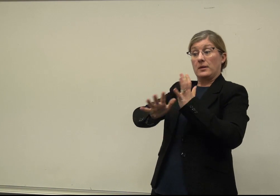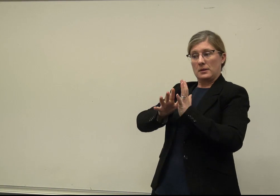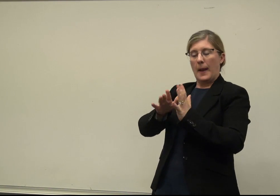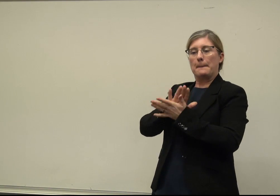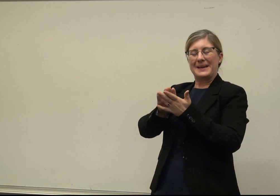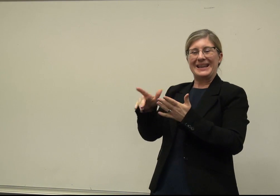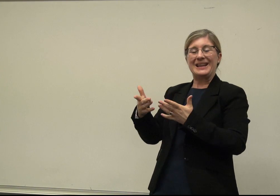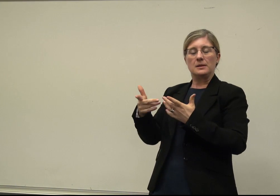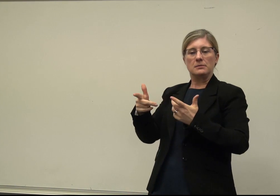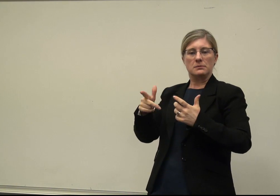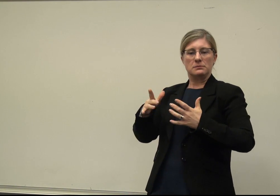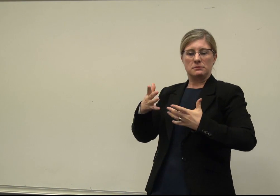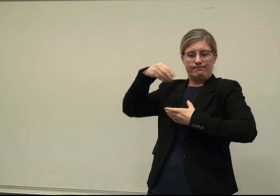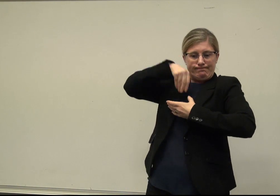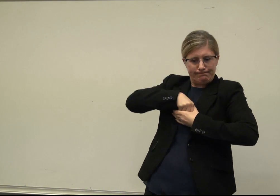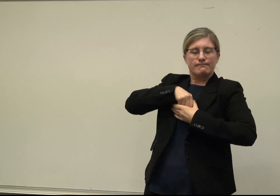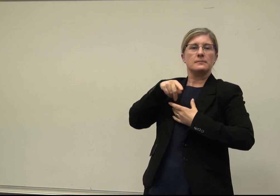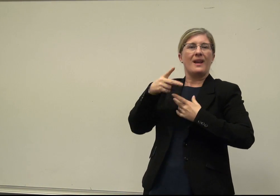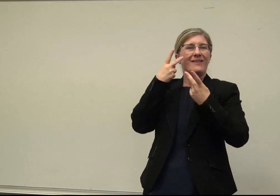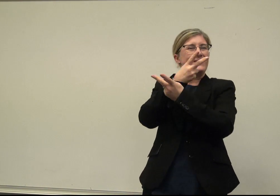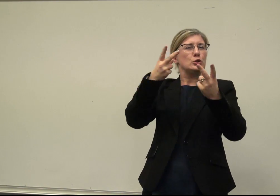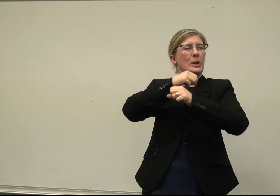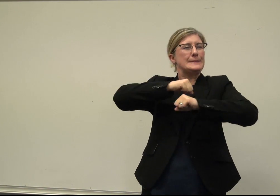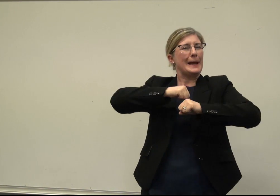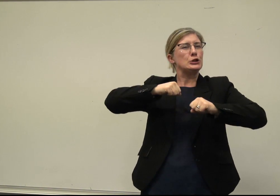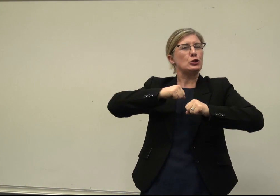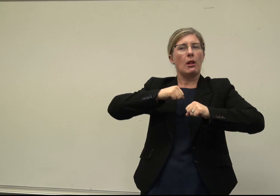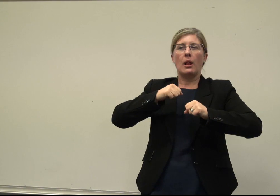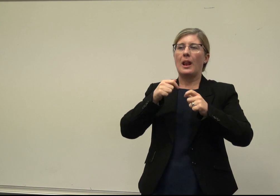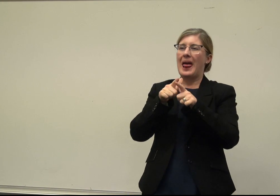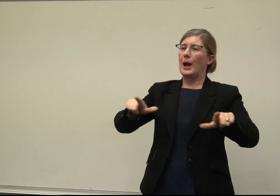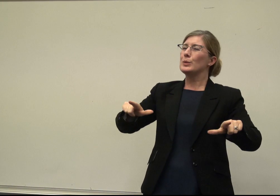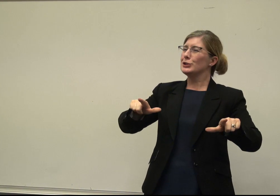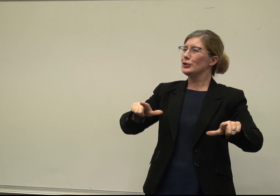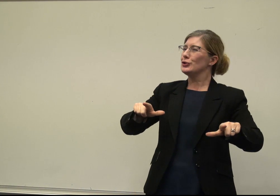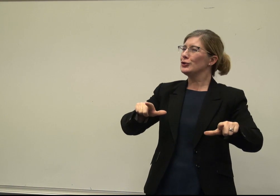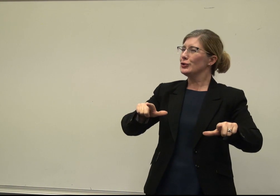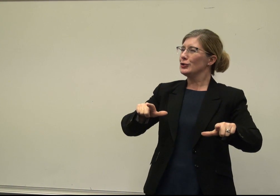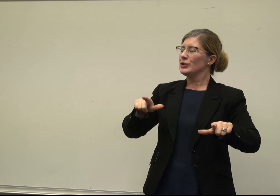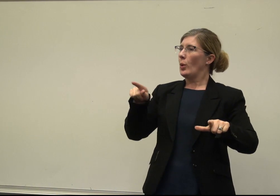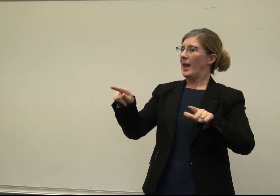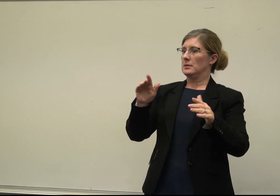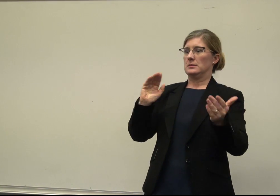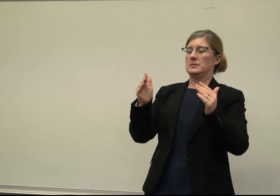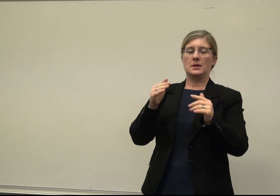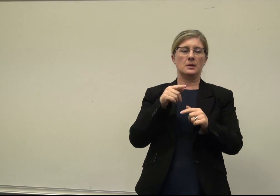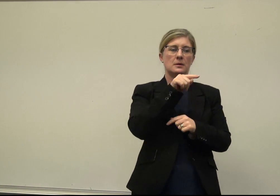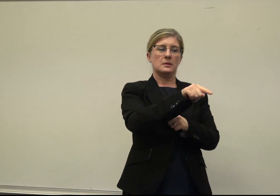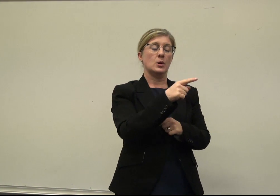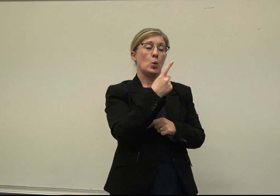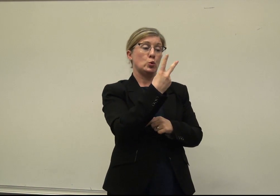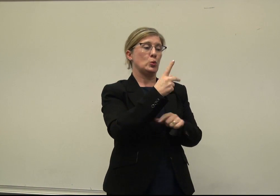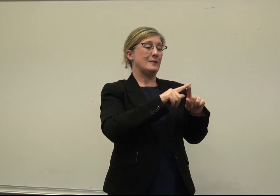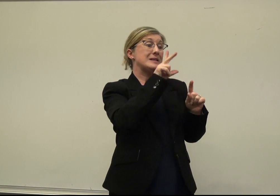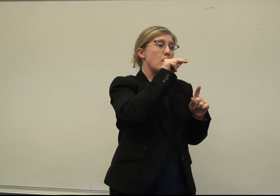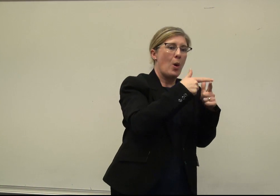They're not found in unimodal bilinguals who have two spoken languages. At the same